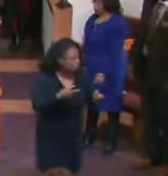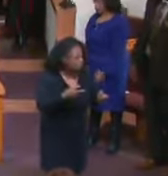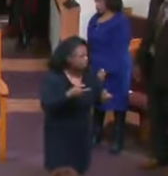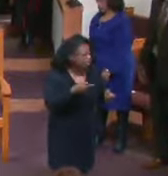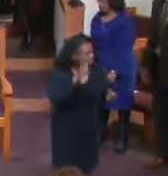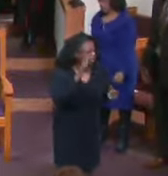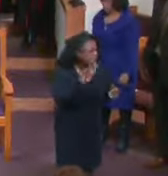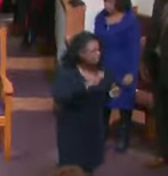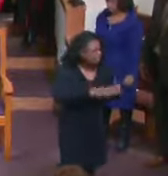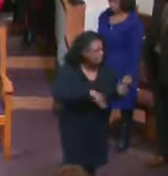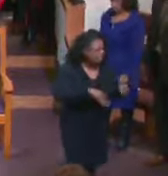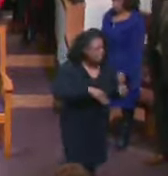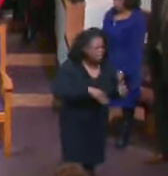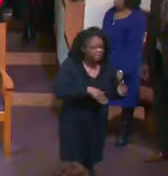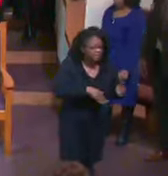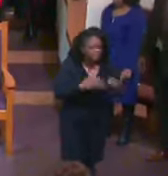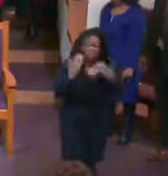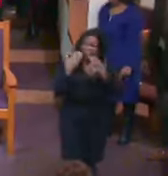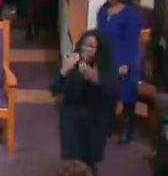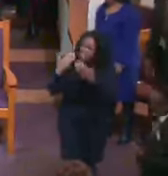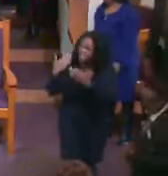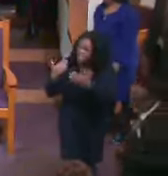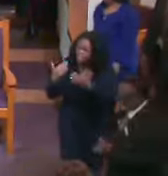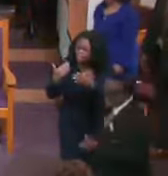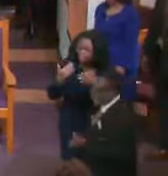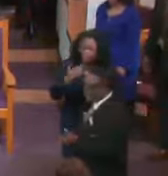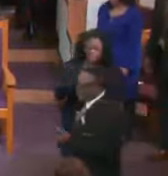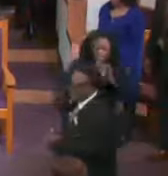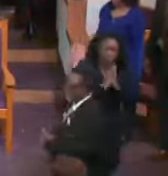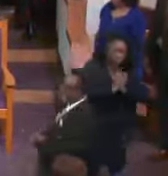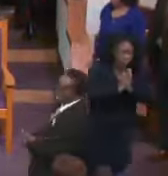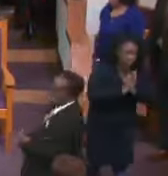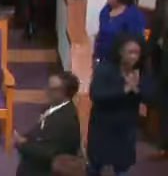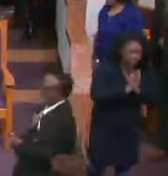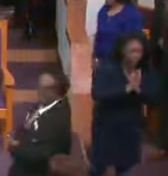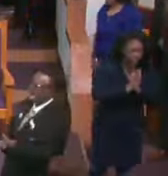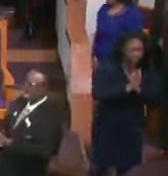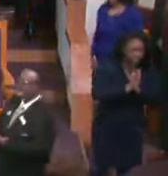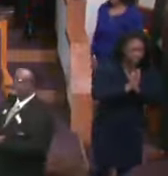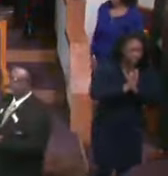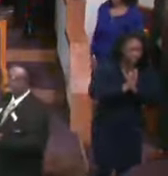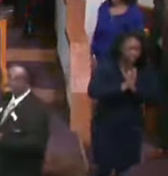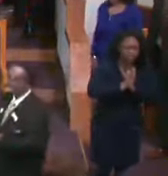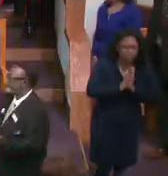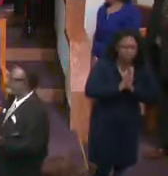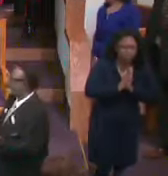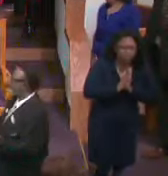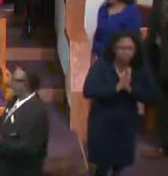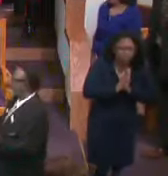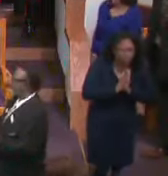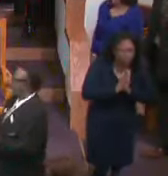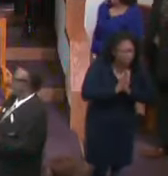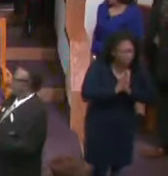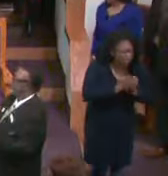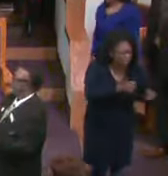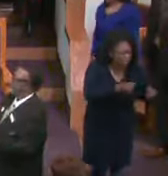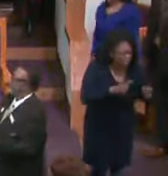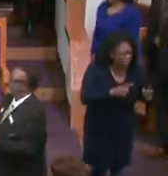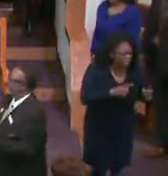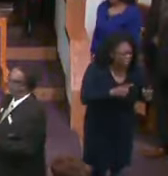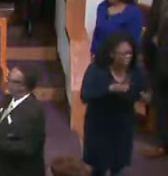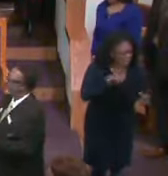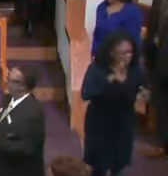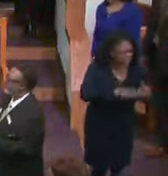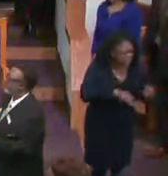than FaceTime. Prayer is more efficient than Marco Polo, because I've